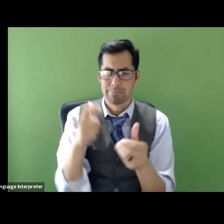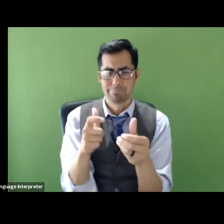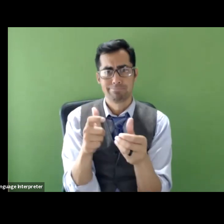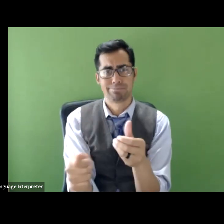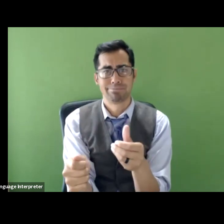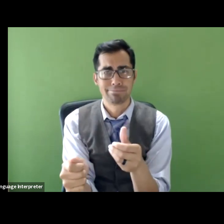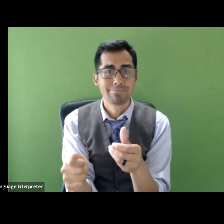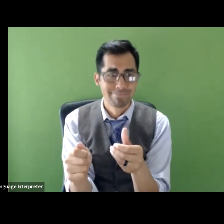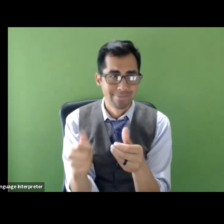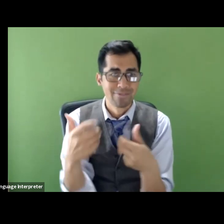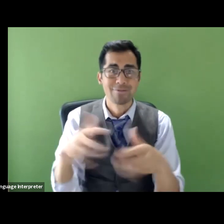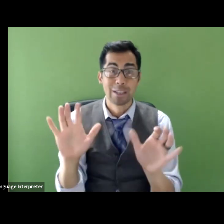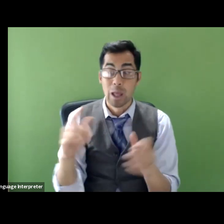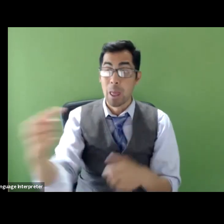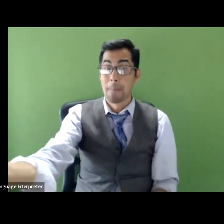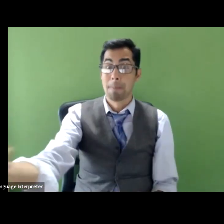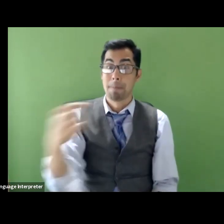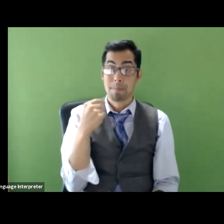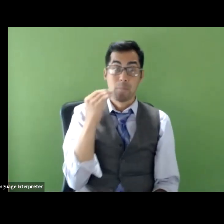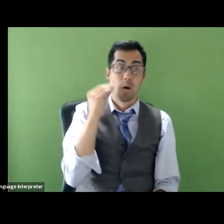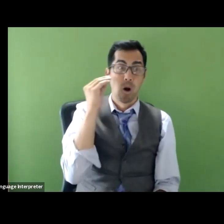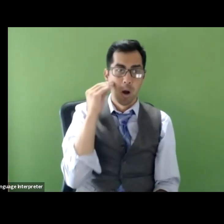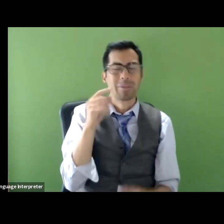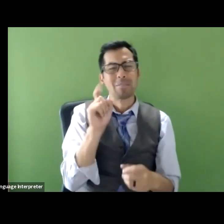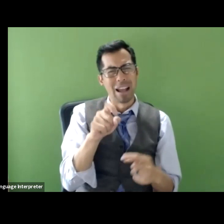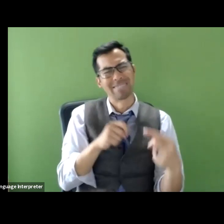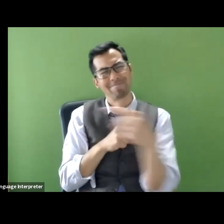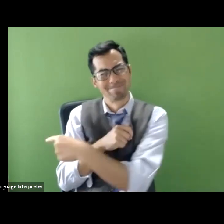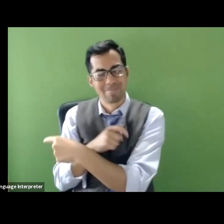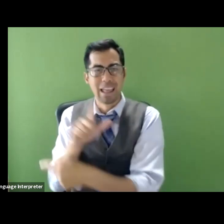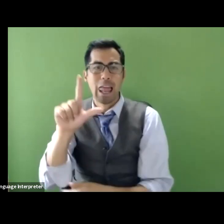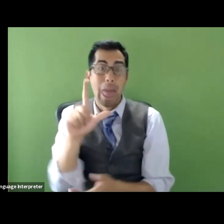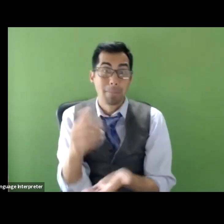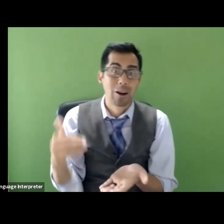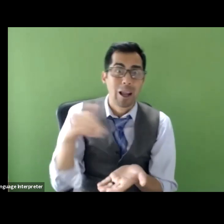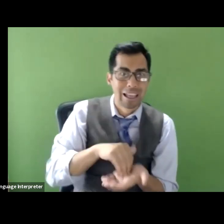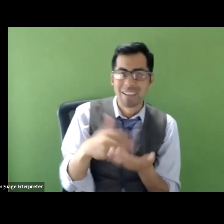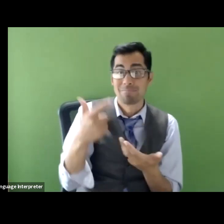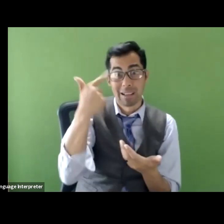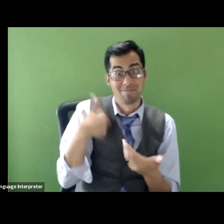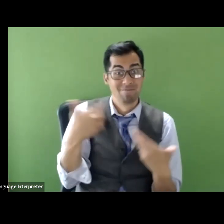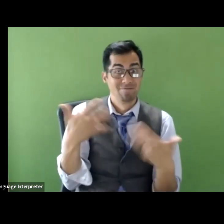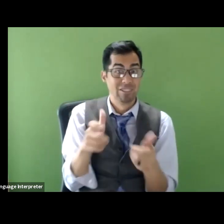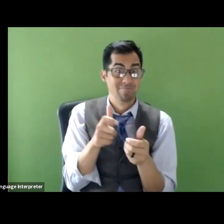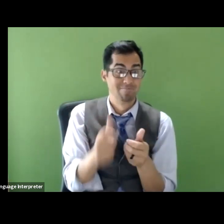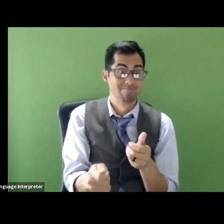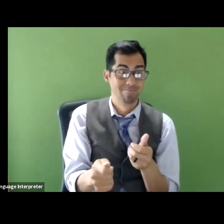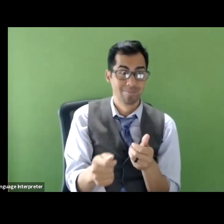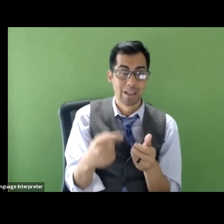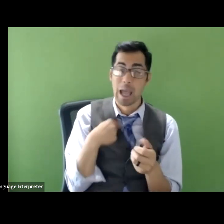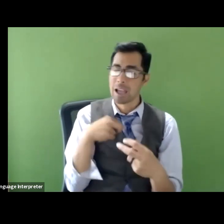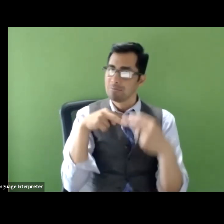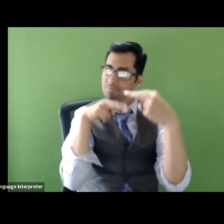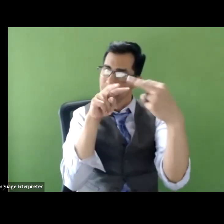and often on our way home, I'd ask Dad to stop by the library again. I'd look Jaffer right in